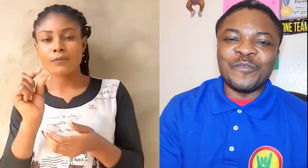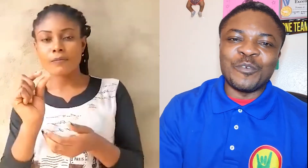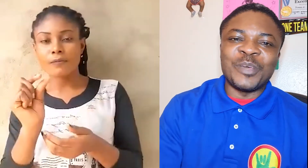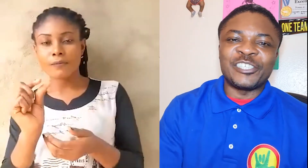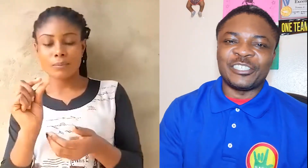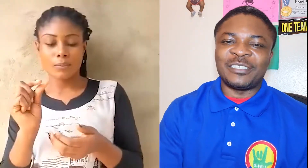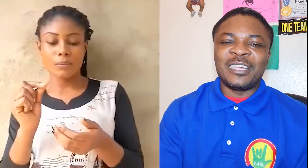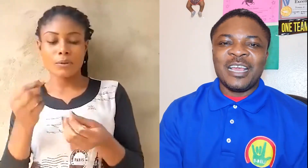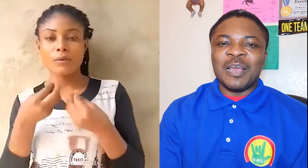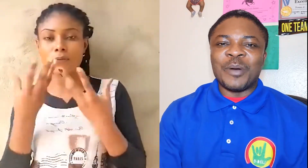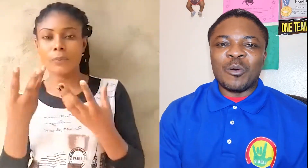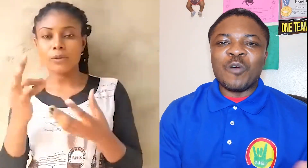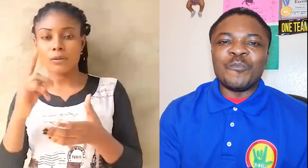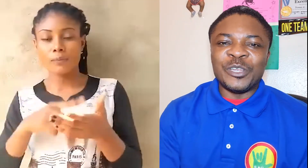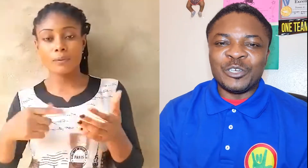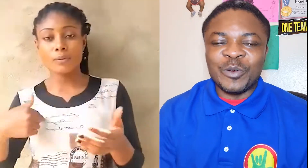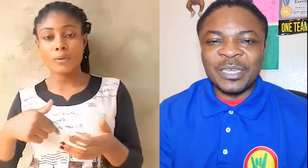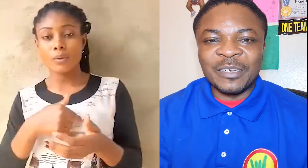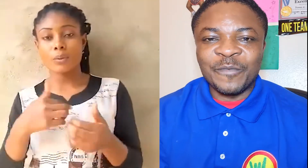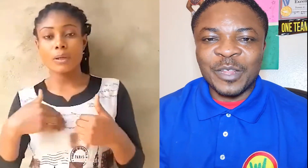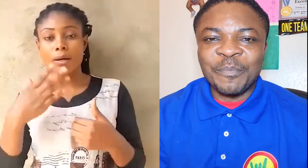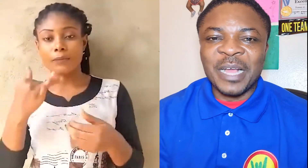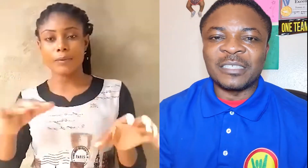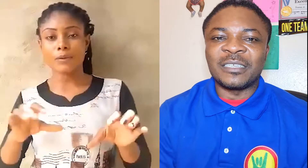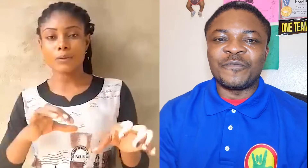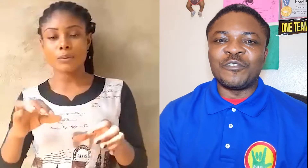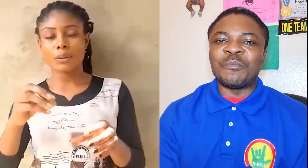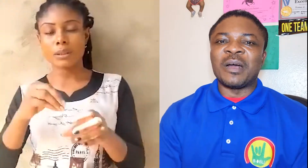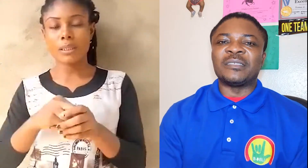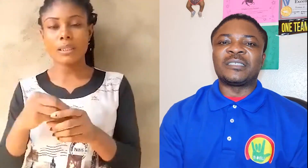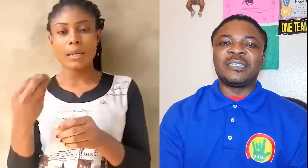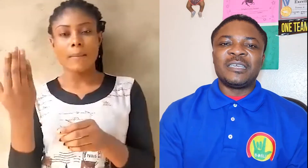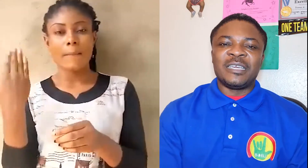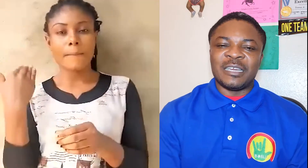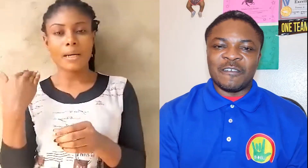few information about what we've been doing for the past